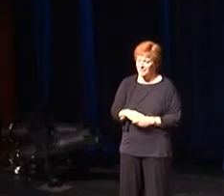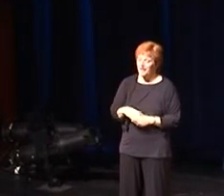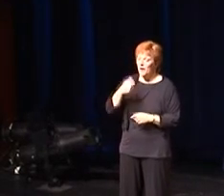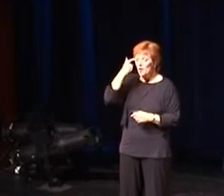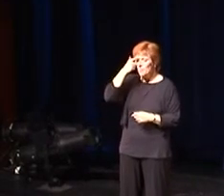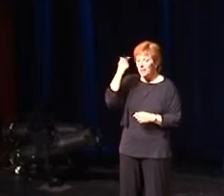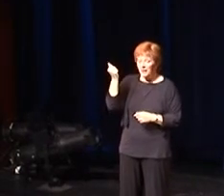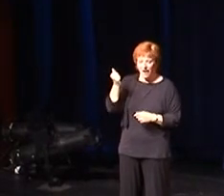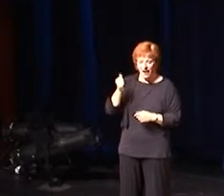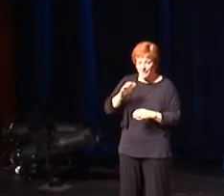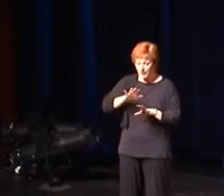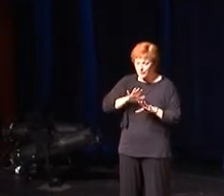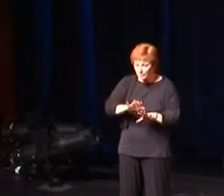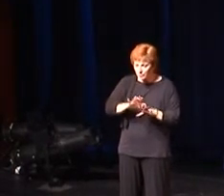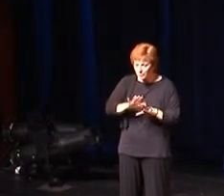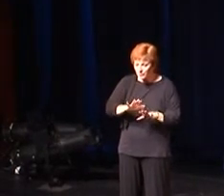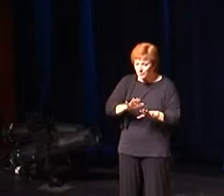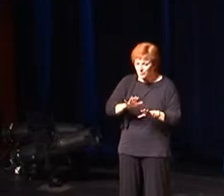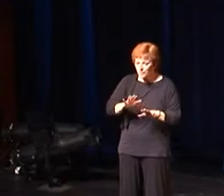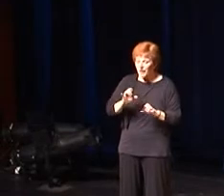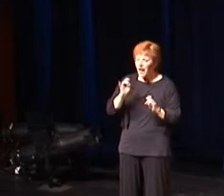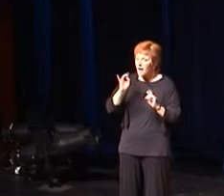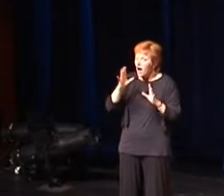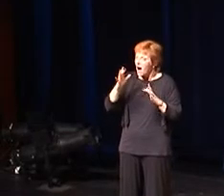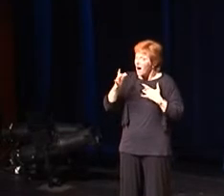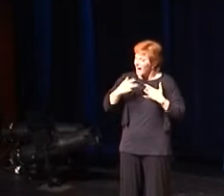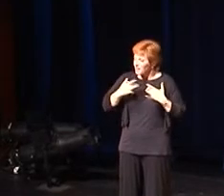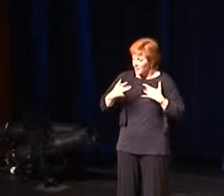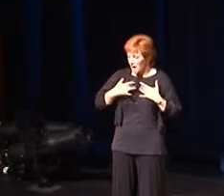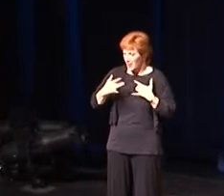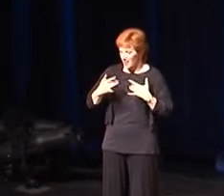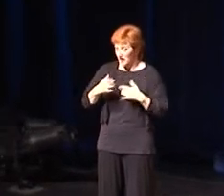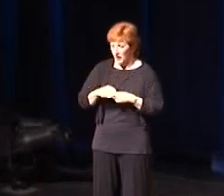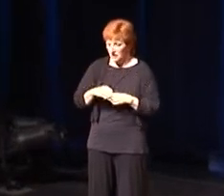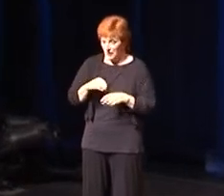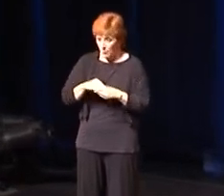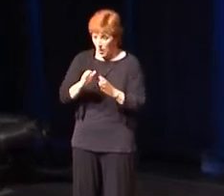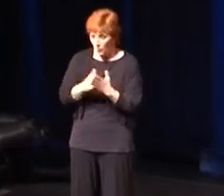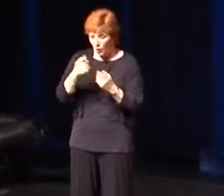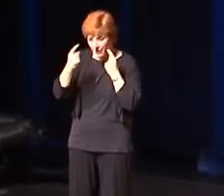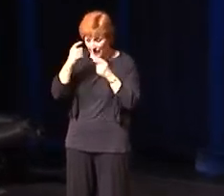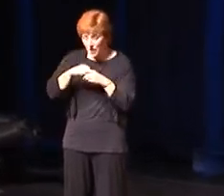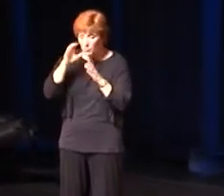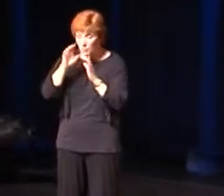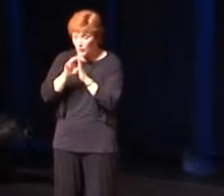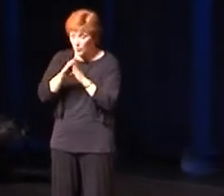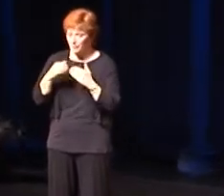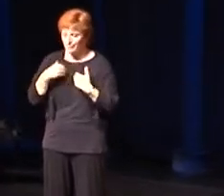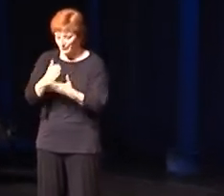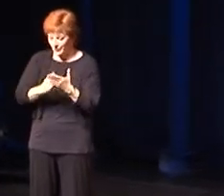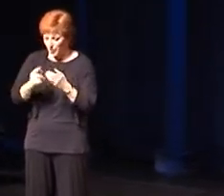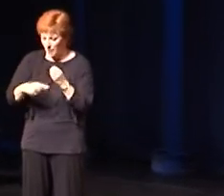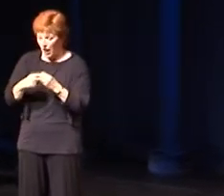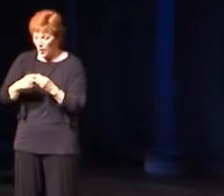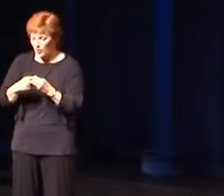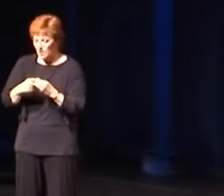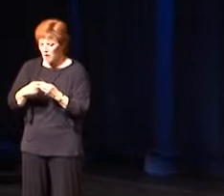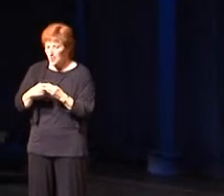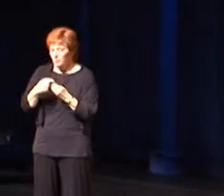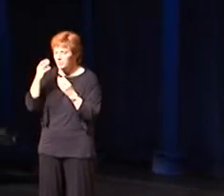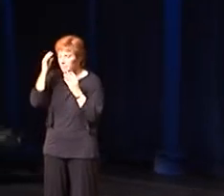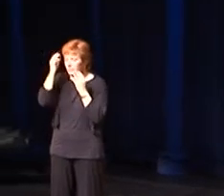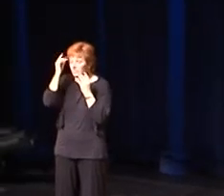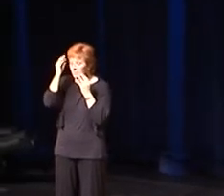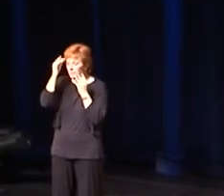Because it damps down the horrendous anxiety. In my book, Thinking in Pictures, I've got a whole section on medication in there, and